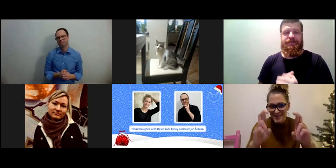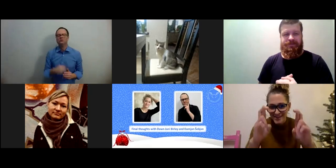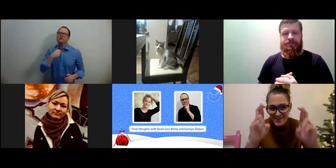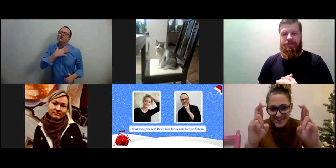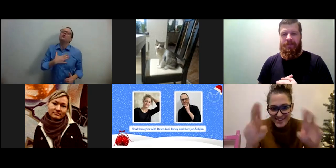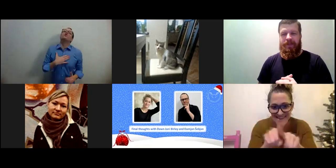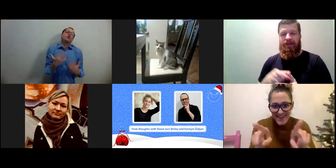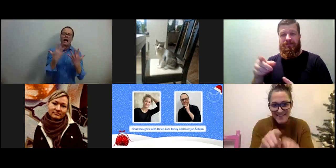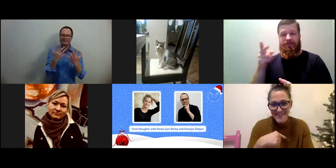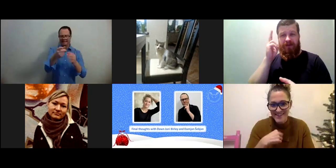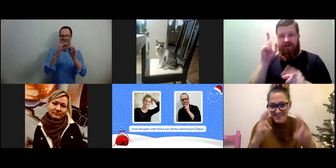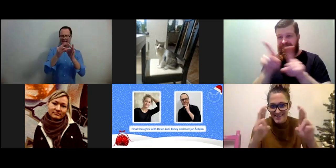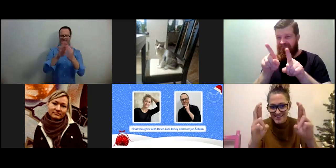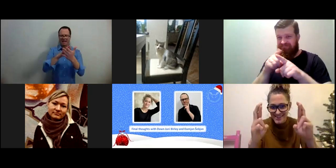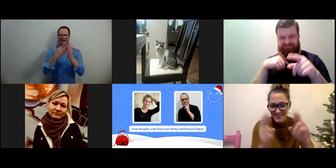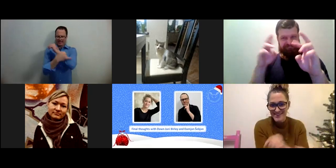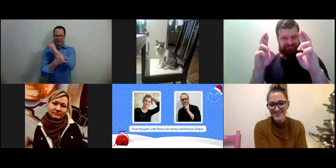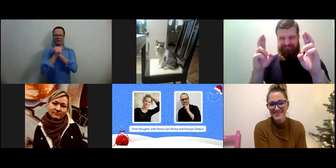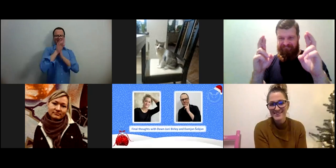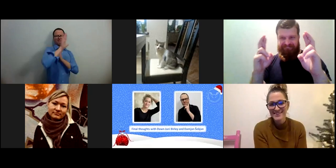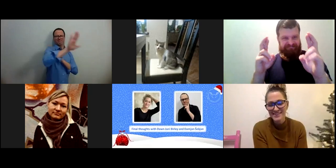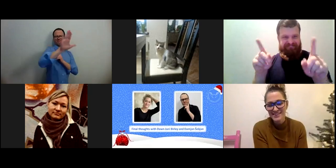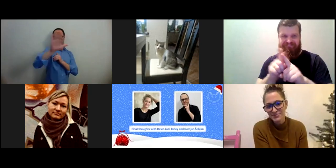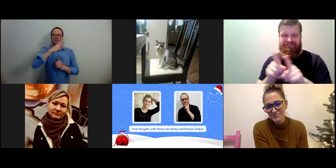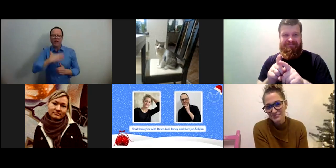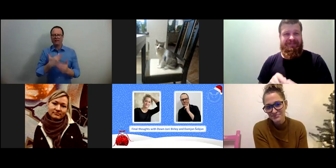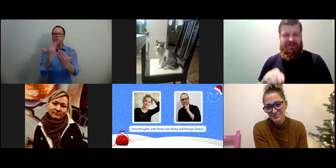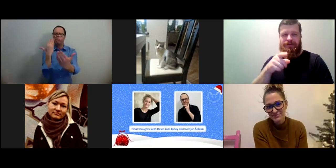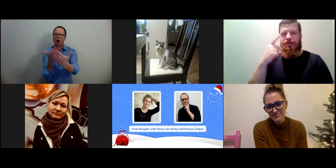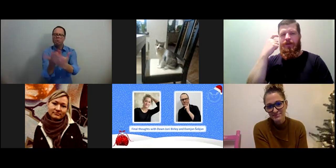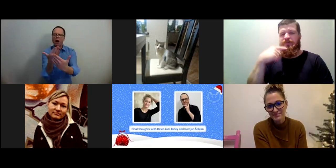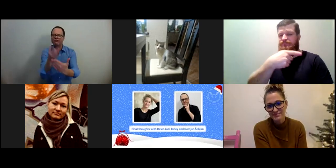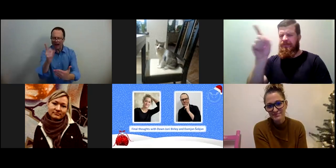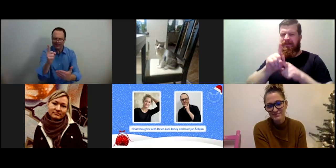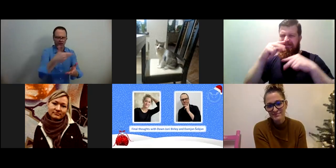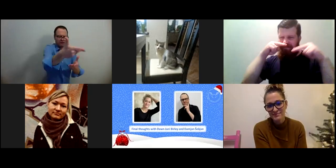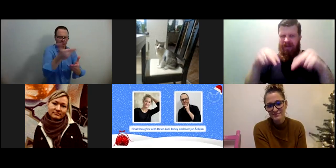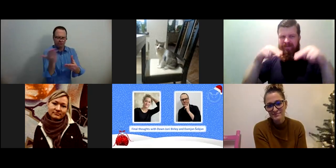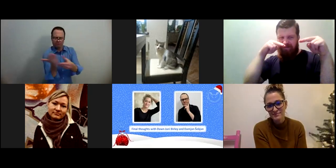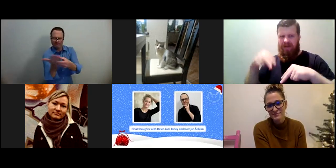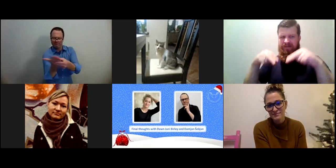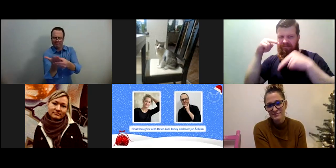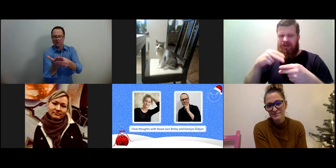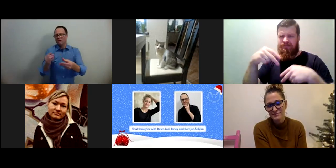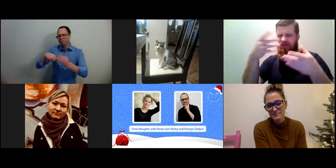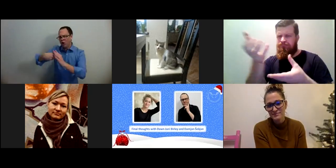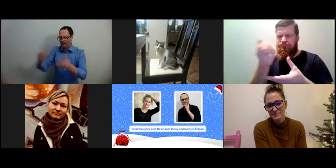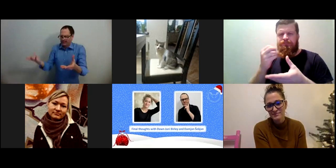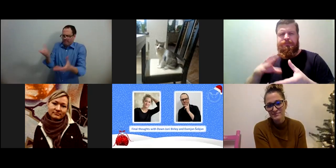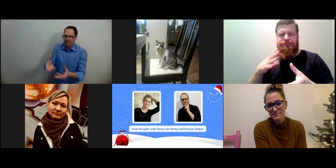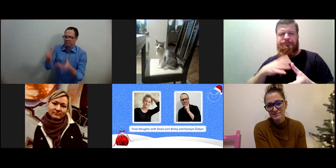project and a deaf-led app. Miha, I, want, in application. I want to